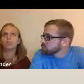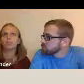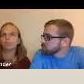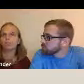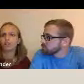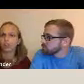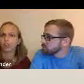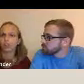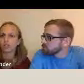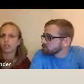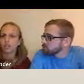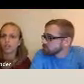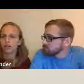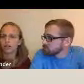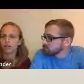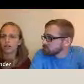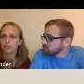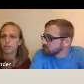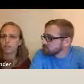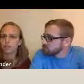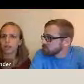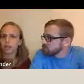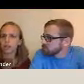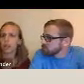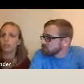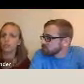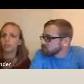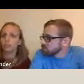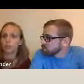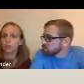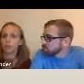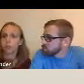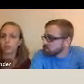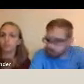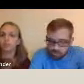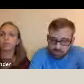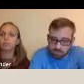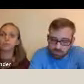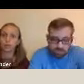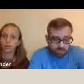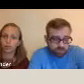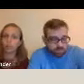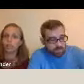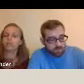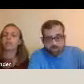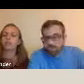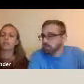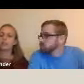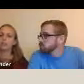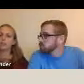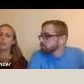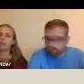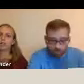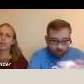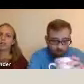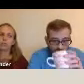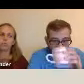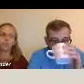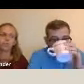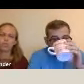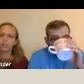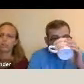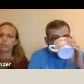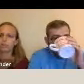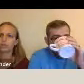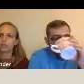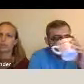And we were just very encouraged by all of those people that we were able to meet and talk with, and we